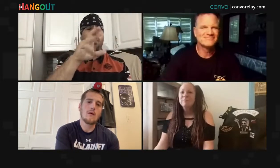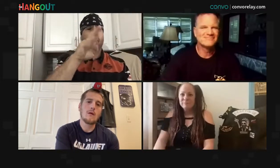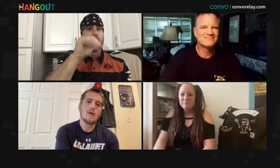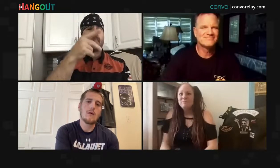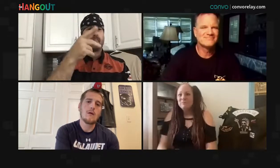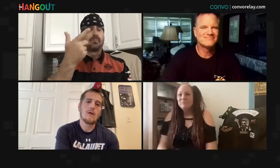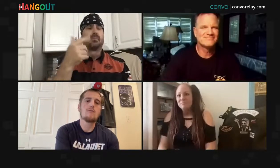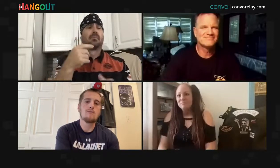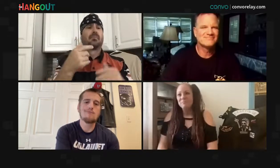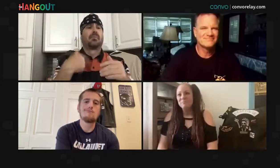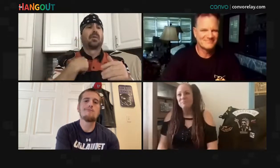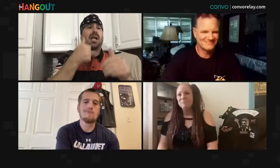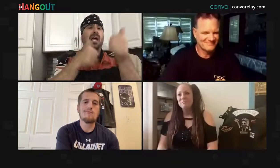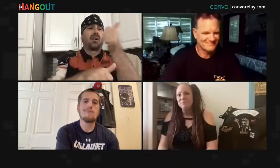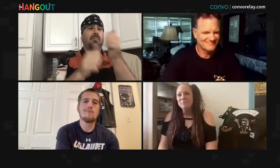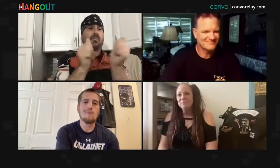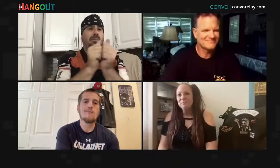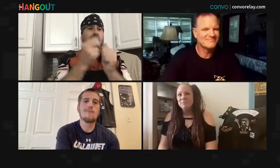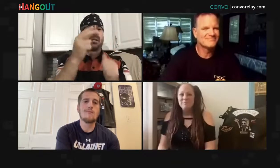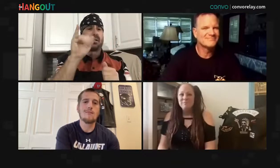and a camp. And